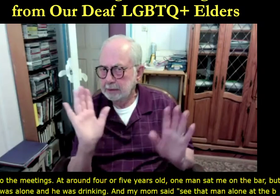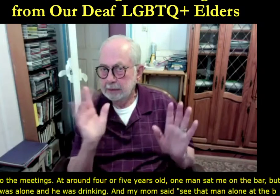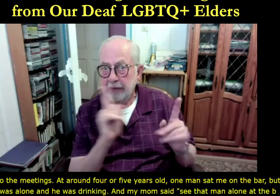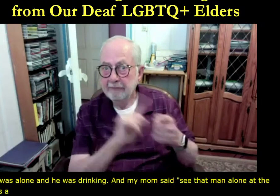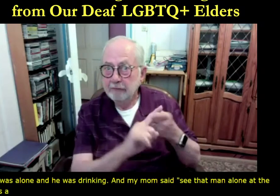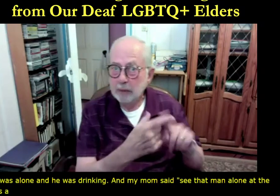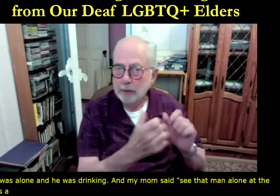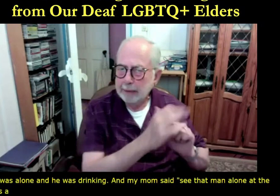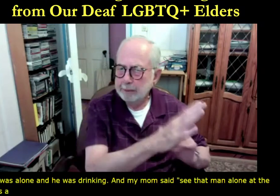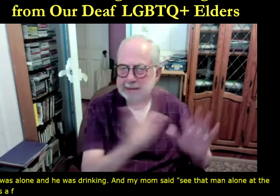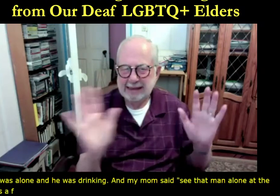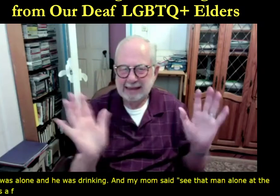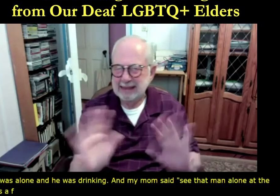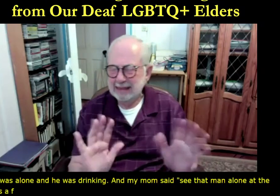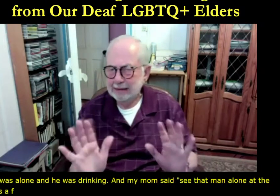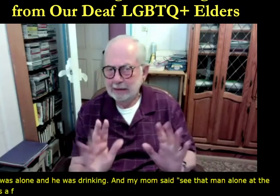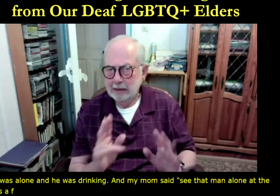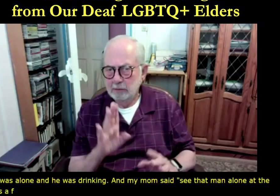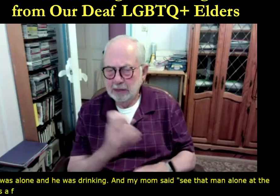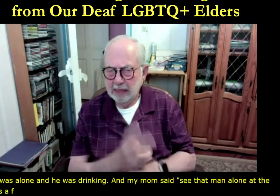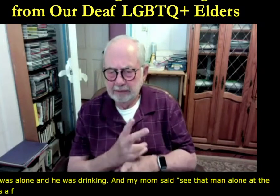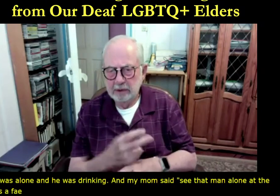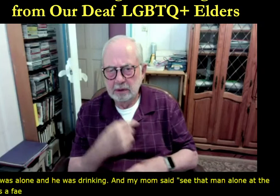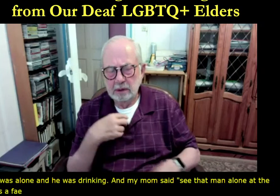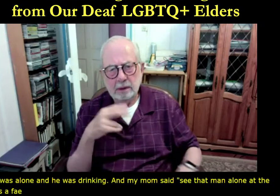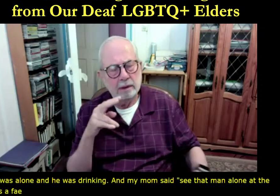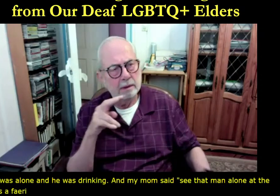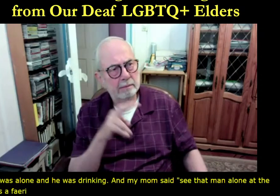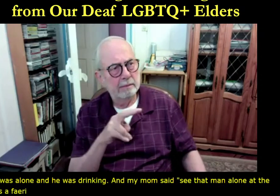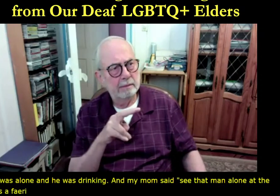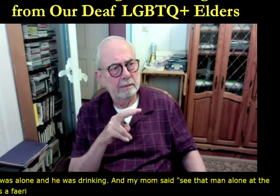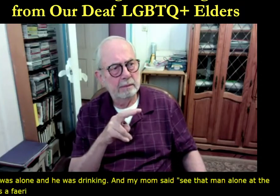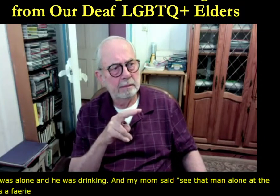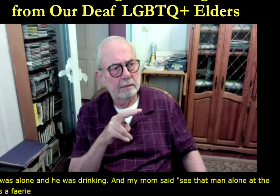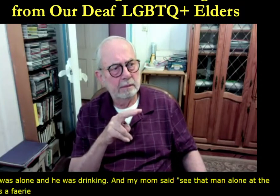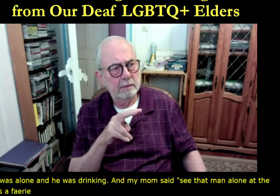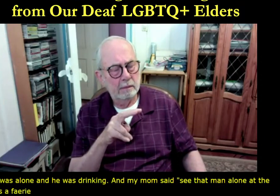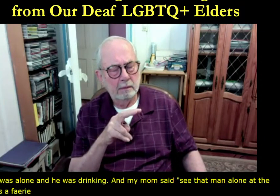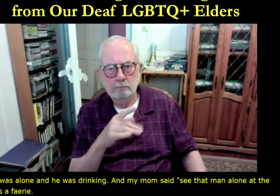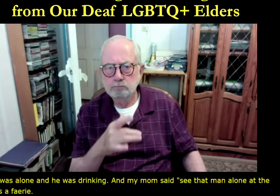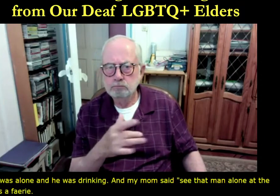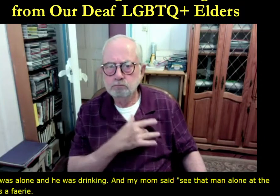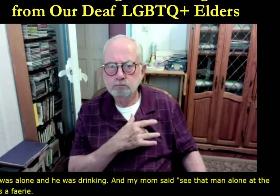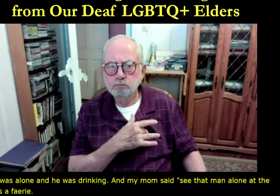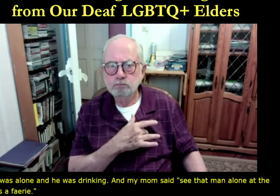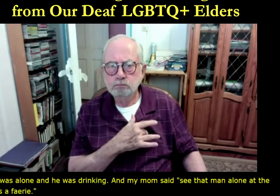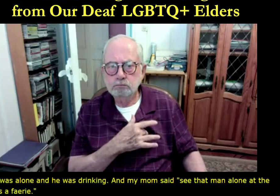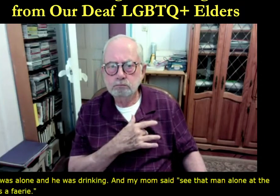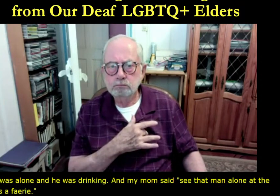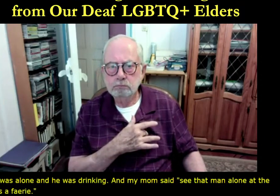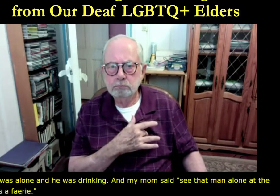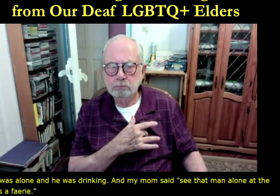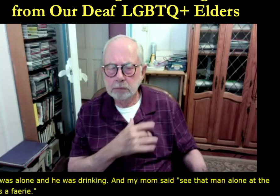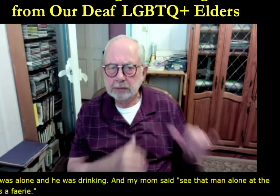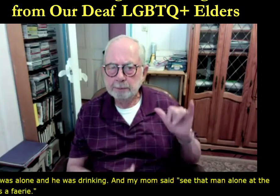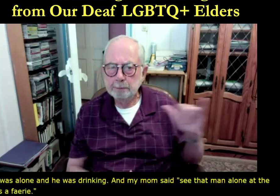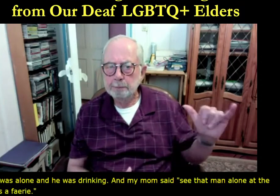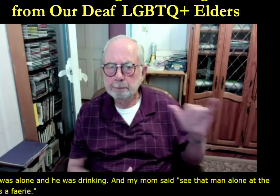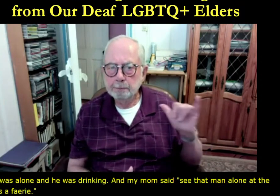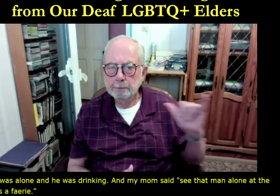fairy be careful my mother warned me don't be friends with him be careful and i looked at that man and i felt really bad